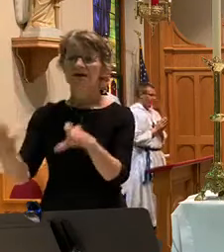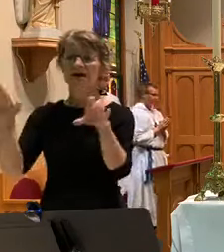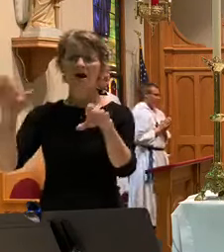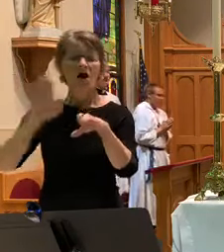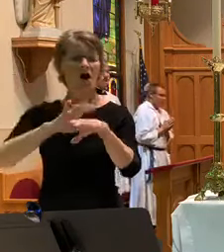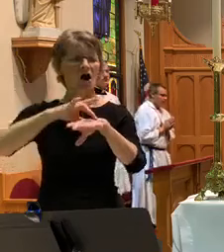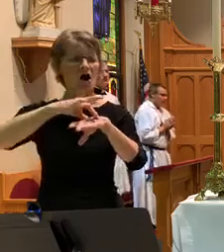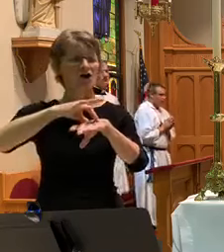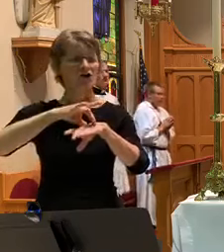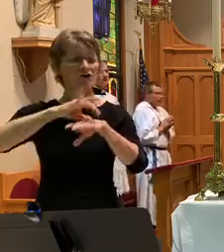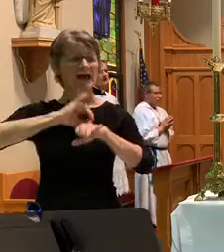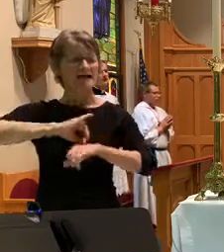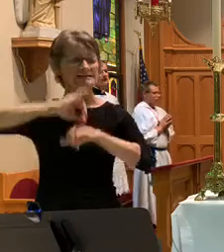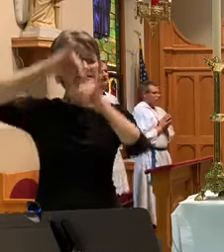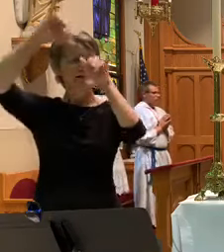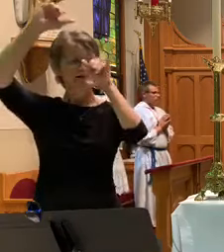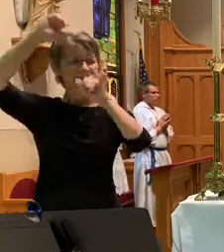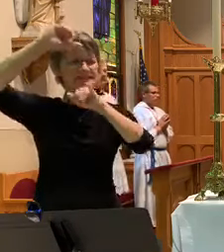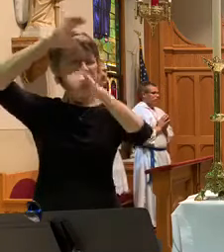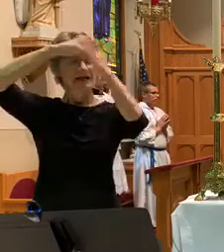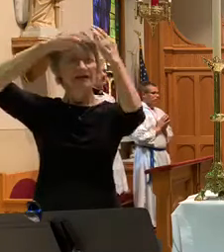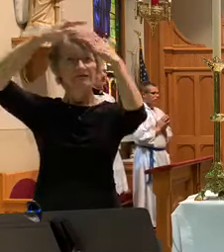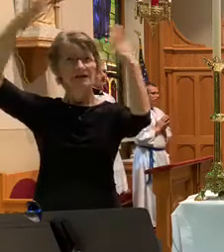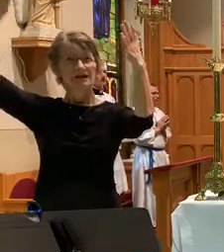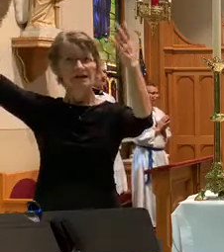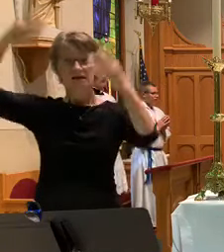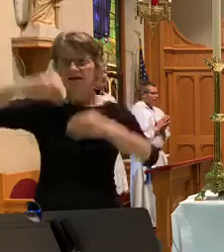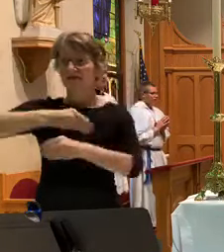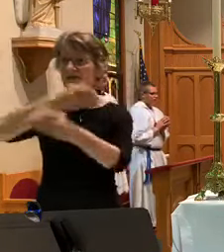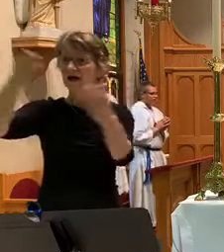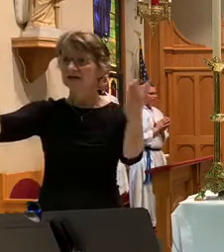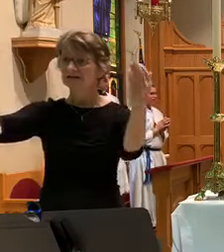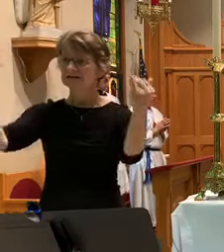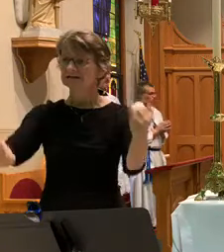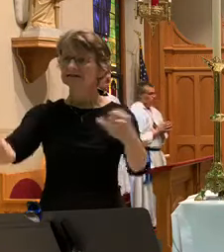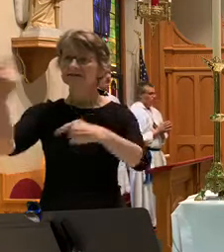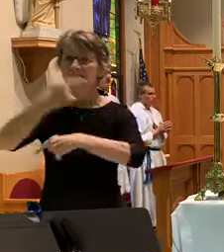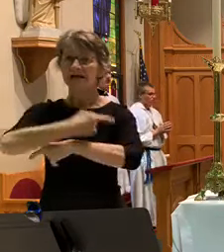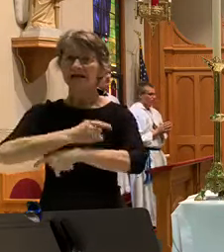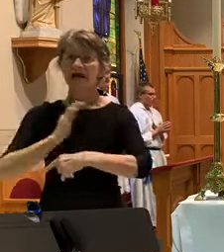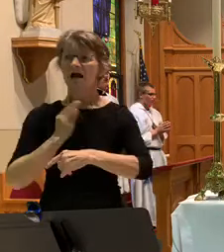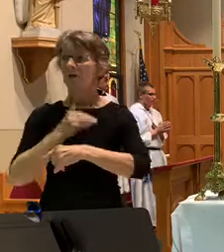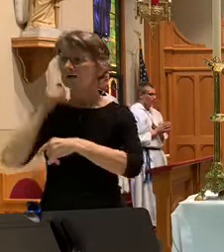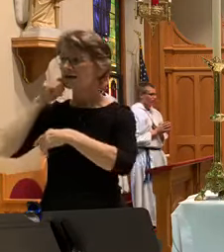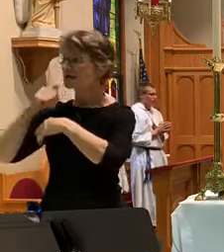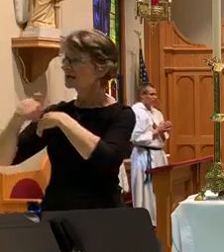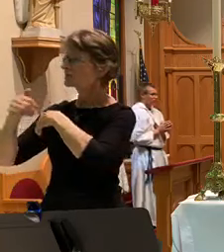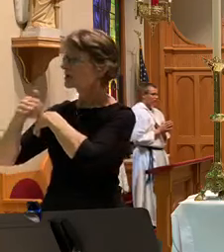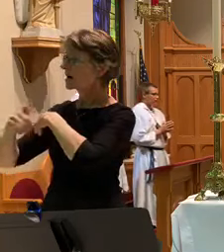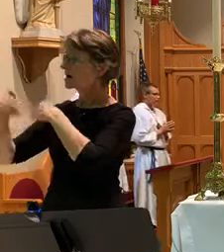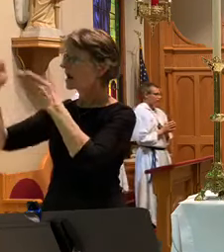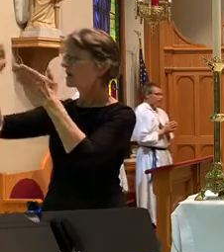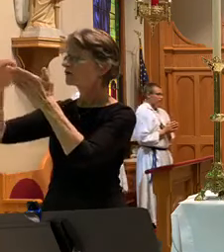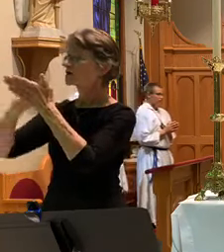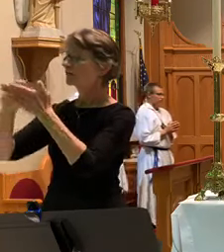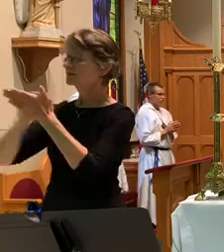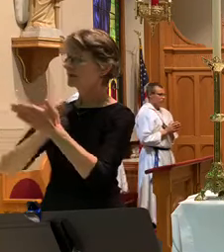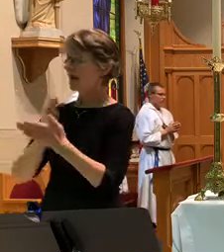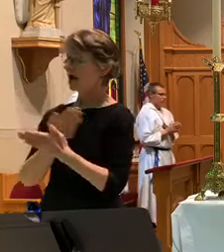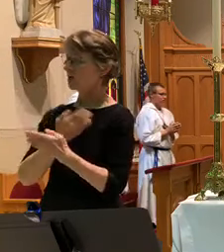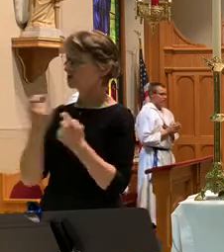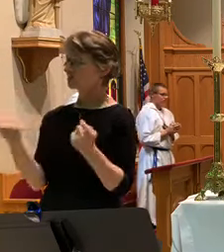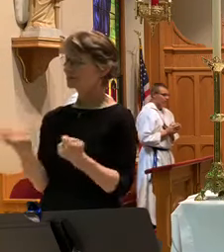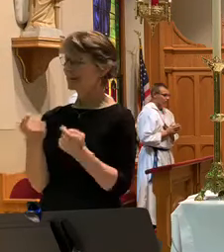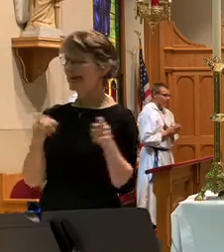thy will be done, on earth as it is in heaven. Give us this day our daily bread, and forgive us